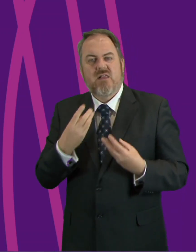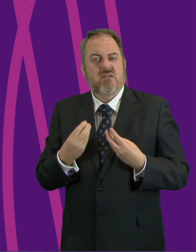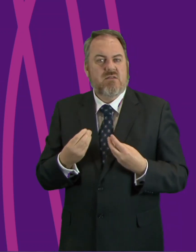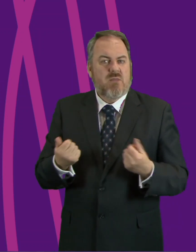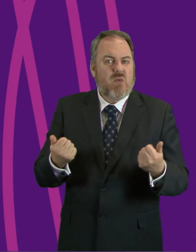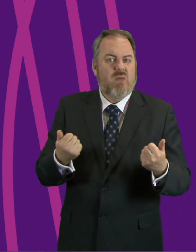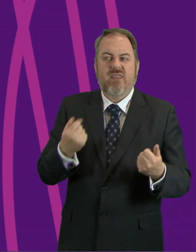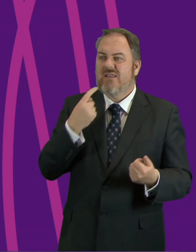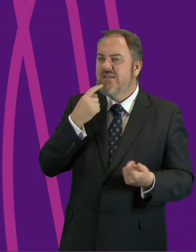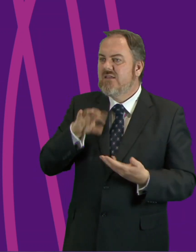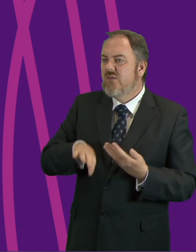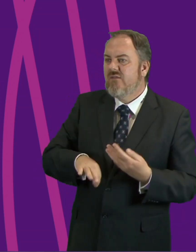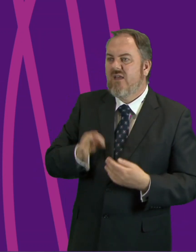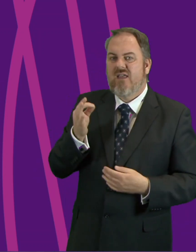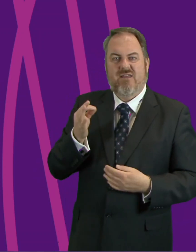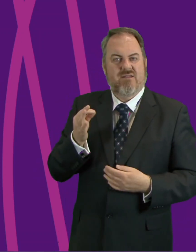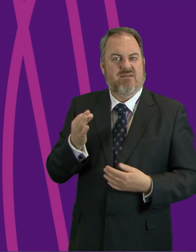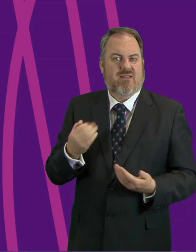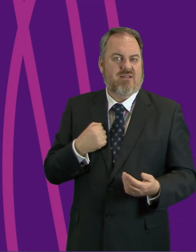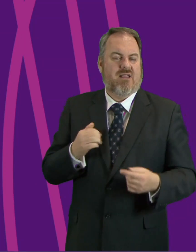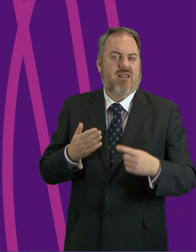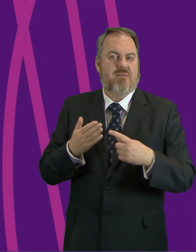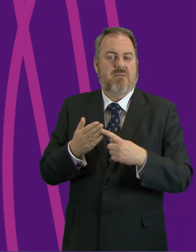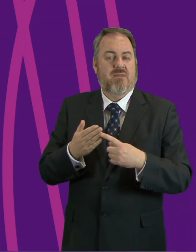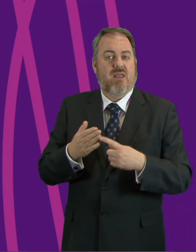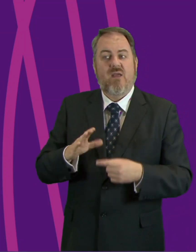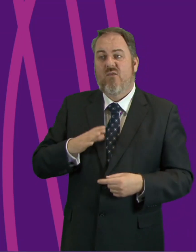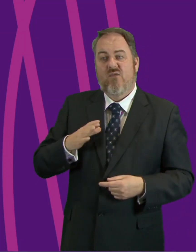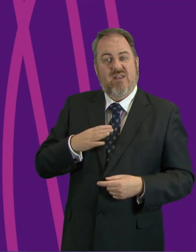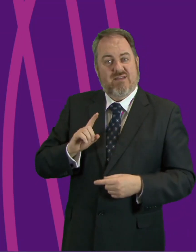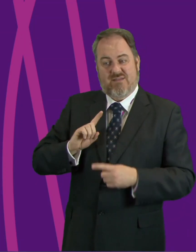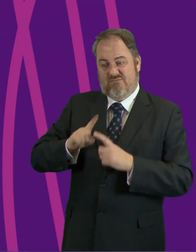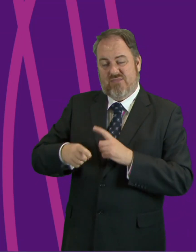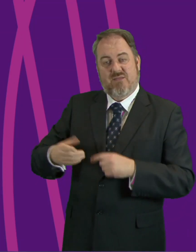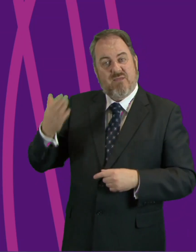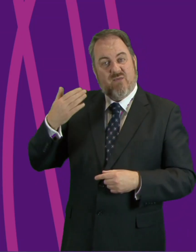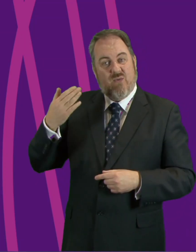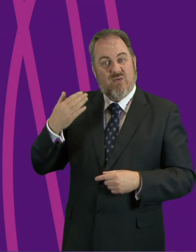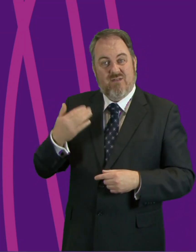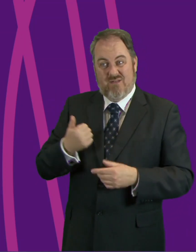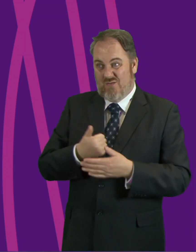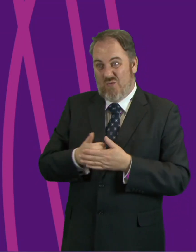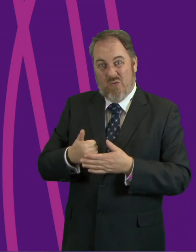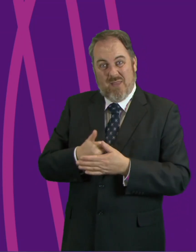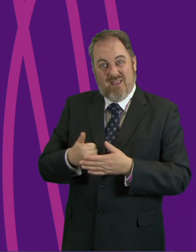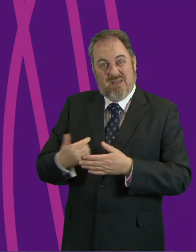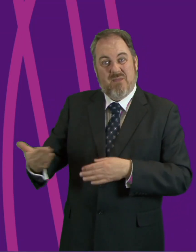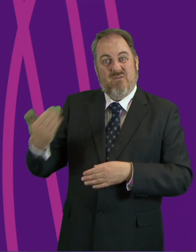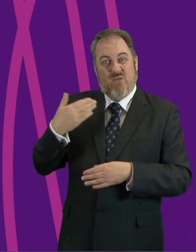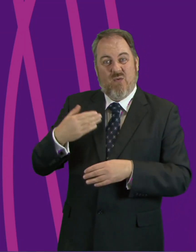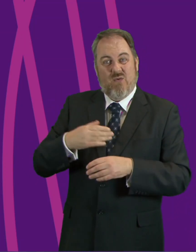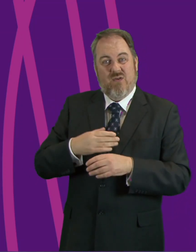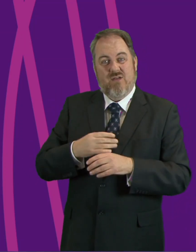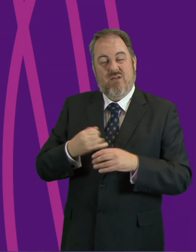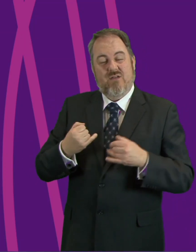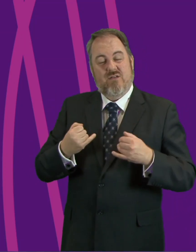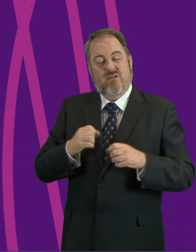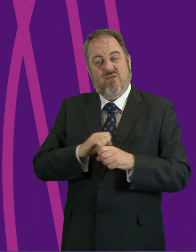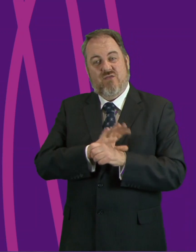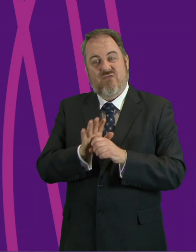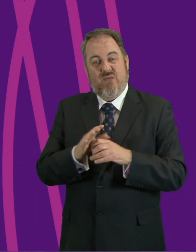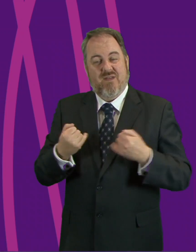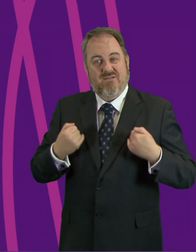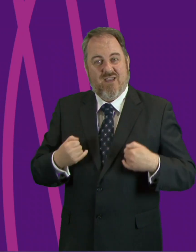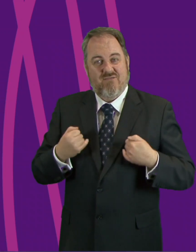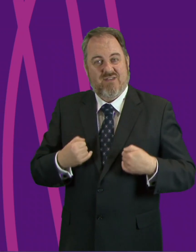learn as we go. It's a bit like the answer that I gave to the previous question. You know, in normal times, we work out all of the details of these things